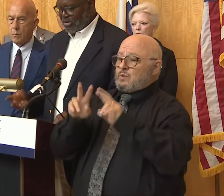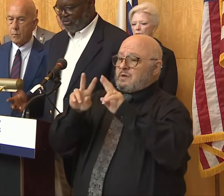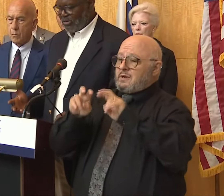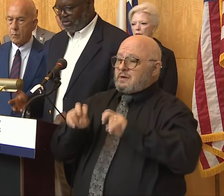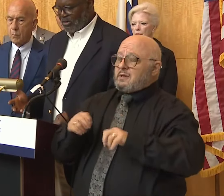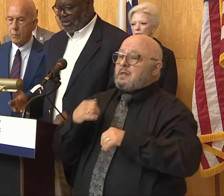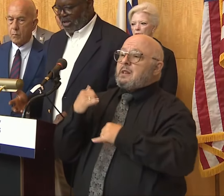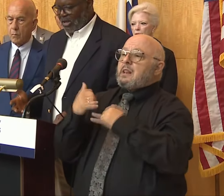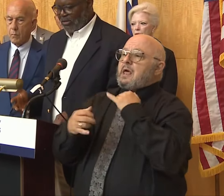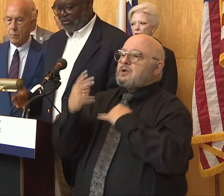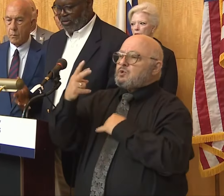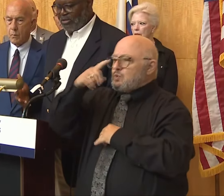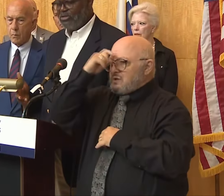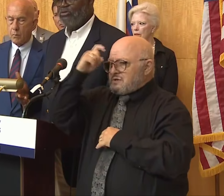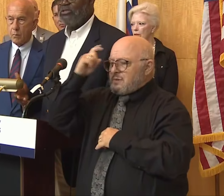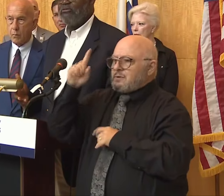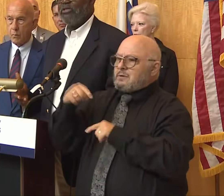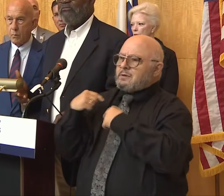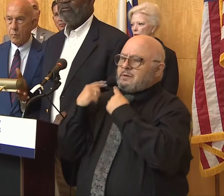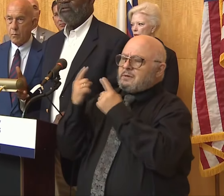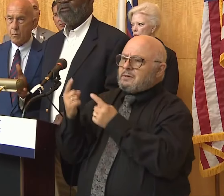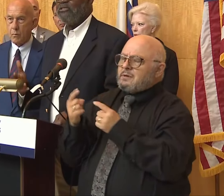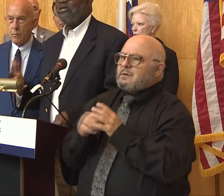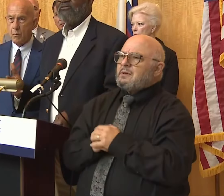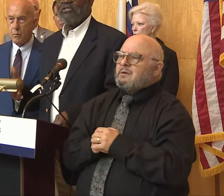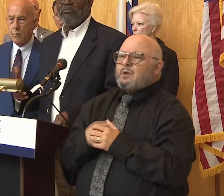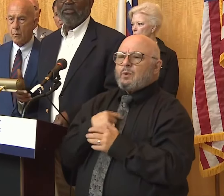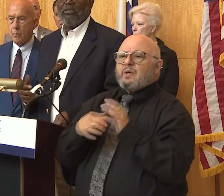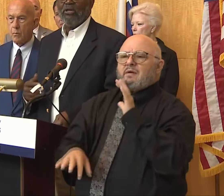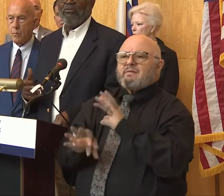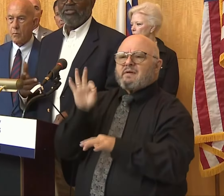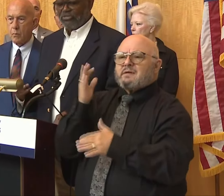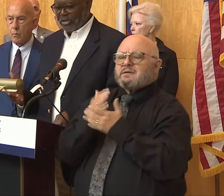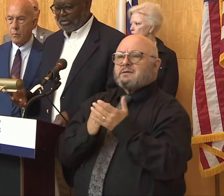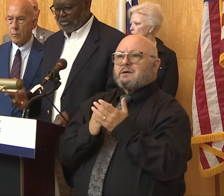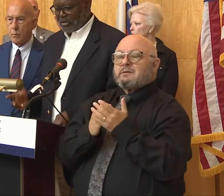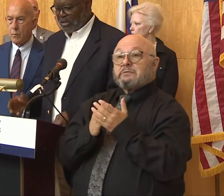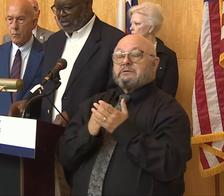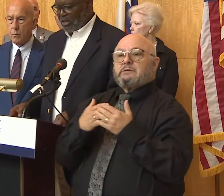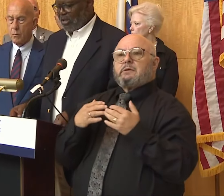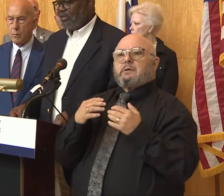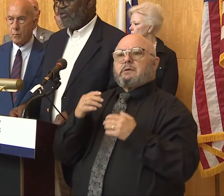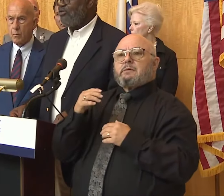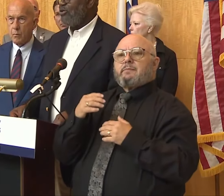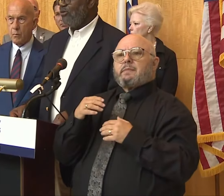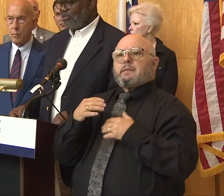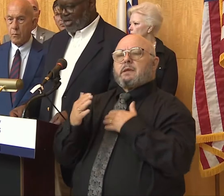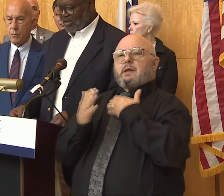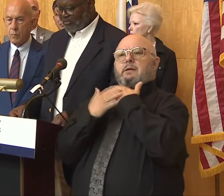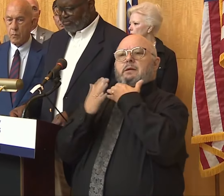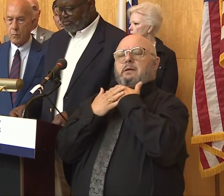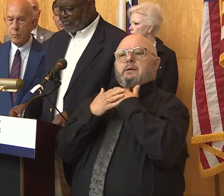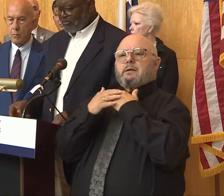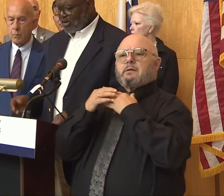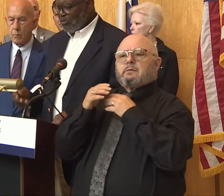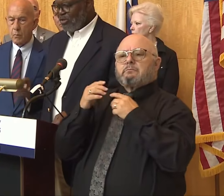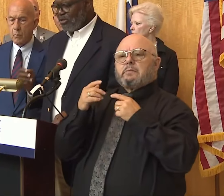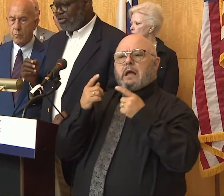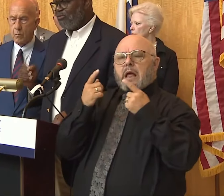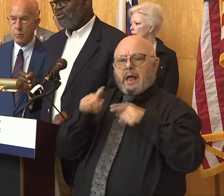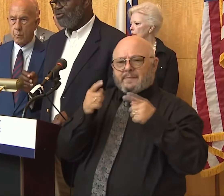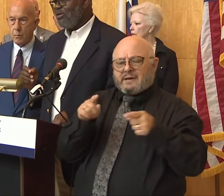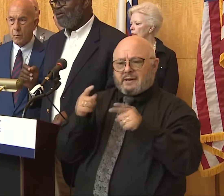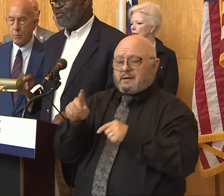2 summers, we discovered some alarming trends. Data showed that